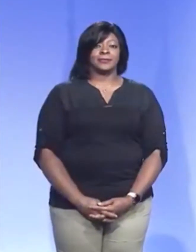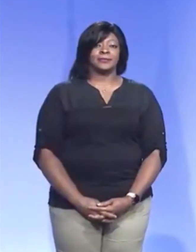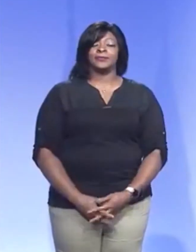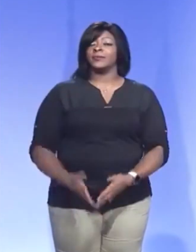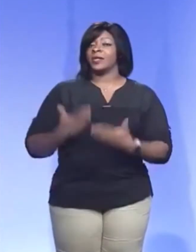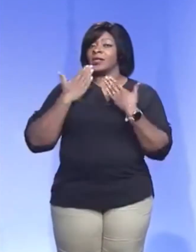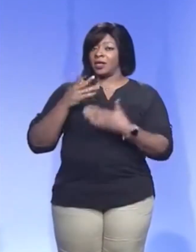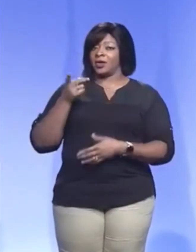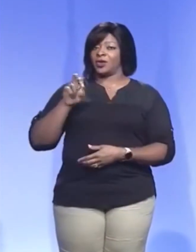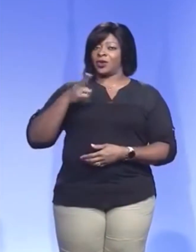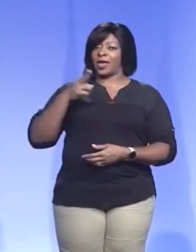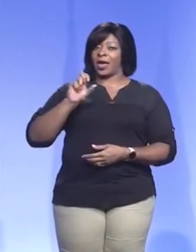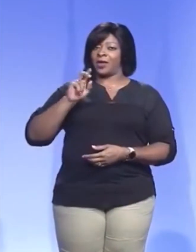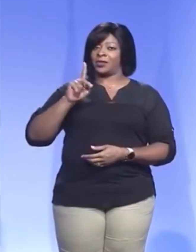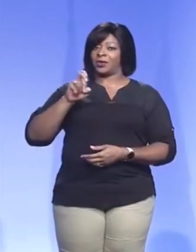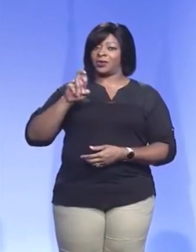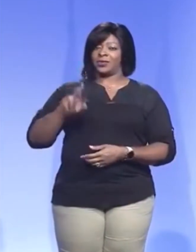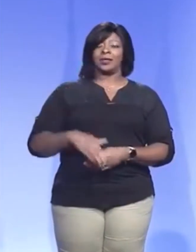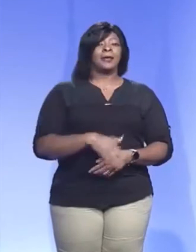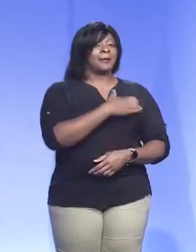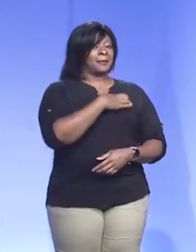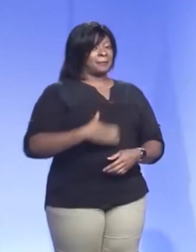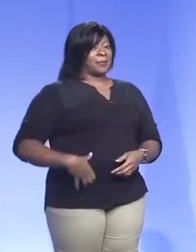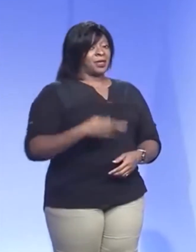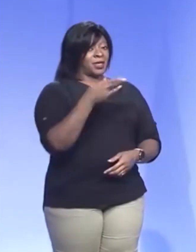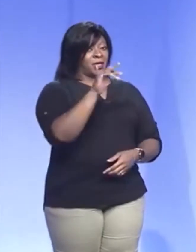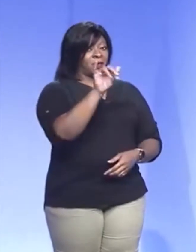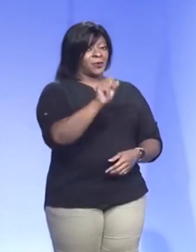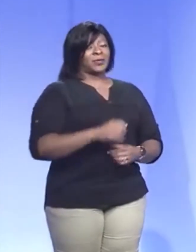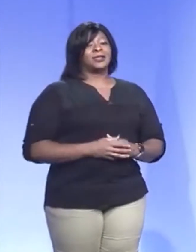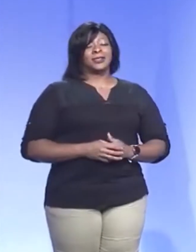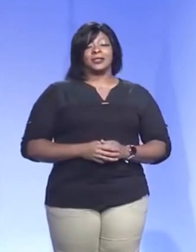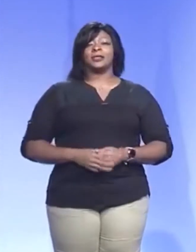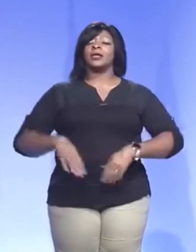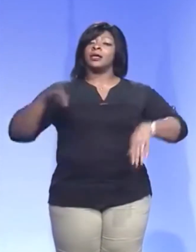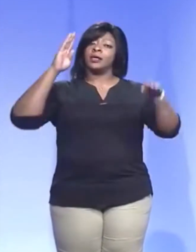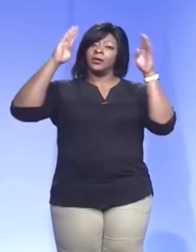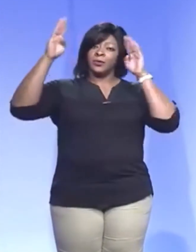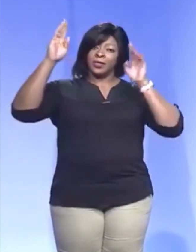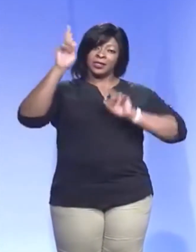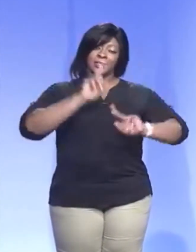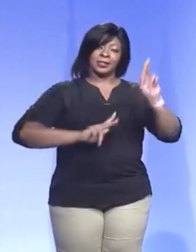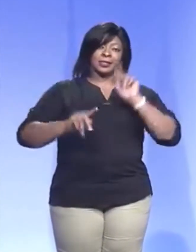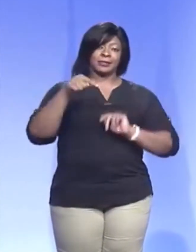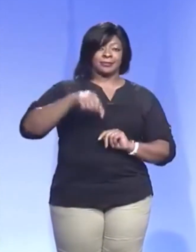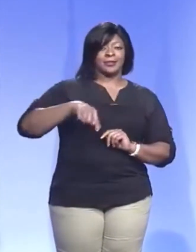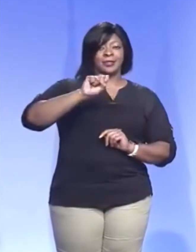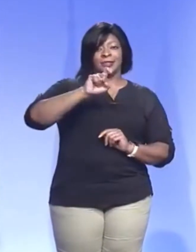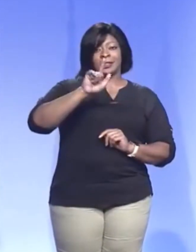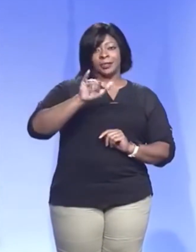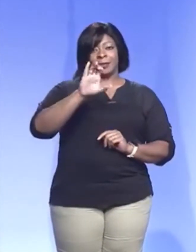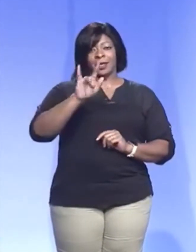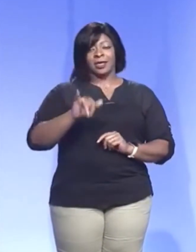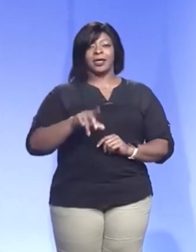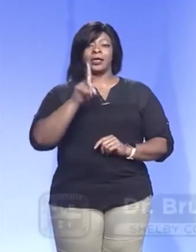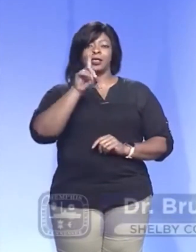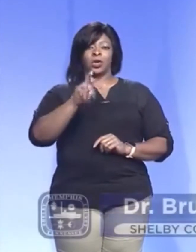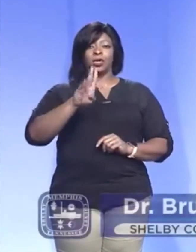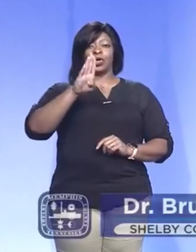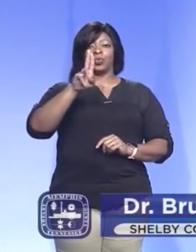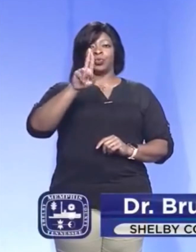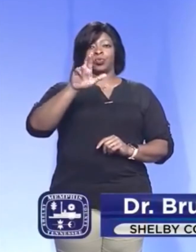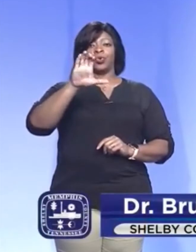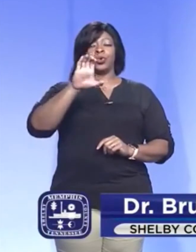Thank you, Dr. Haushalter. Mayor Harris. Greetings, citizens of Shelby County. I'm Dr. Bruce Randolph, the